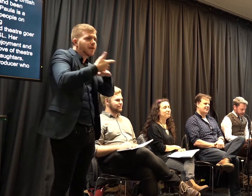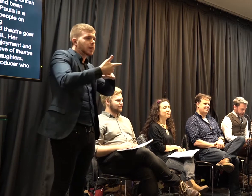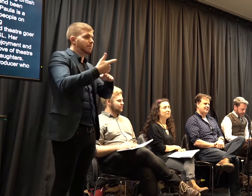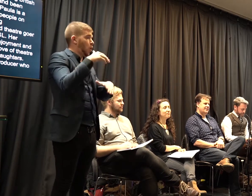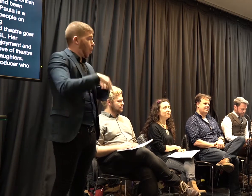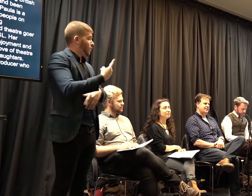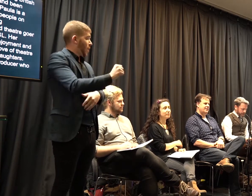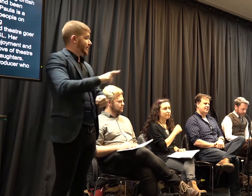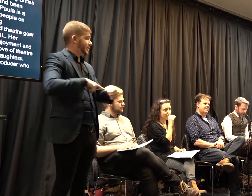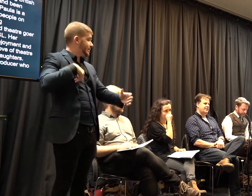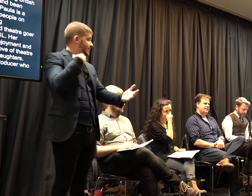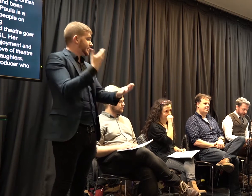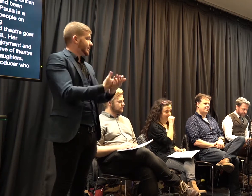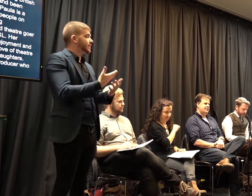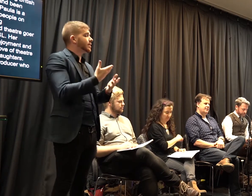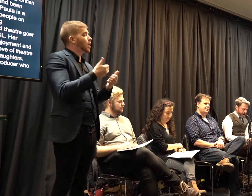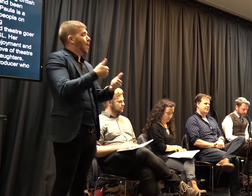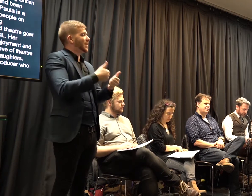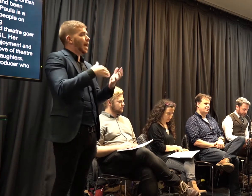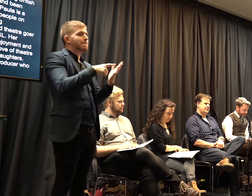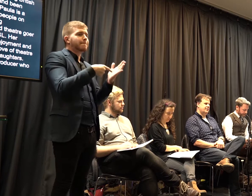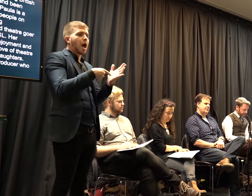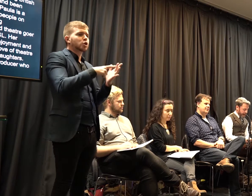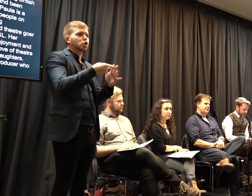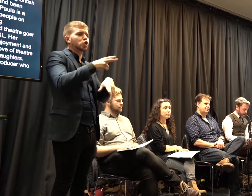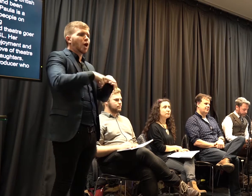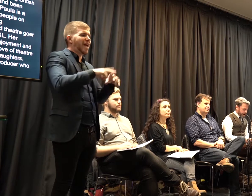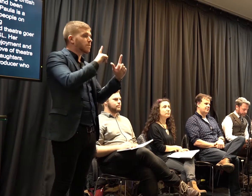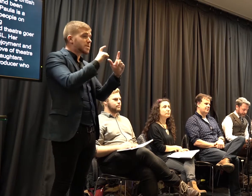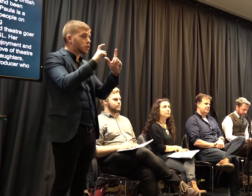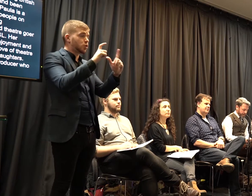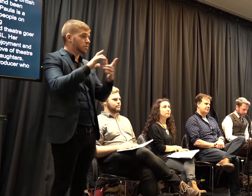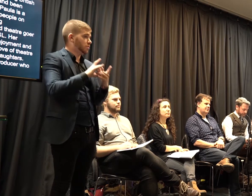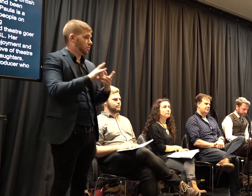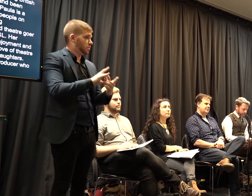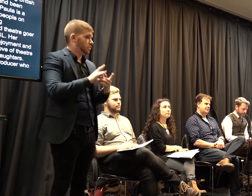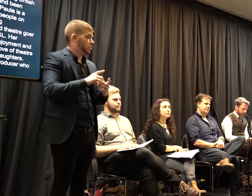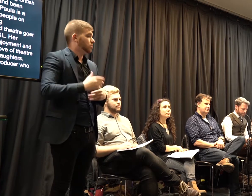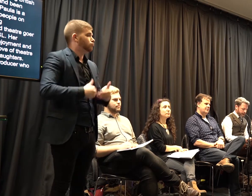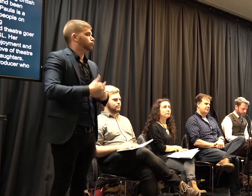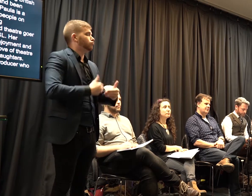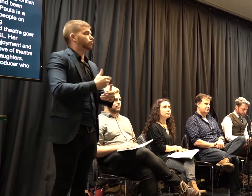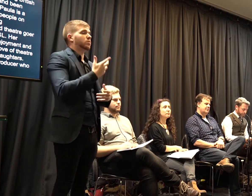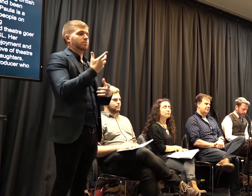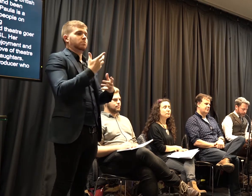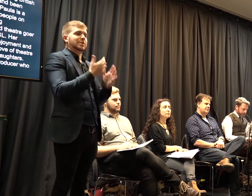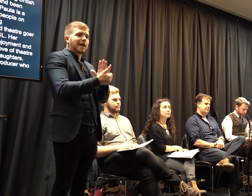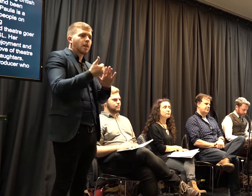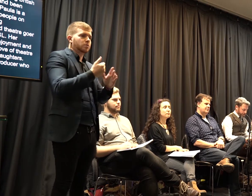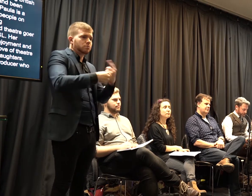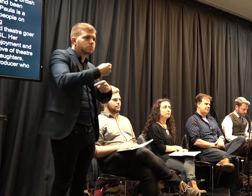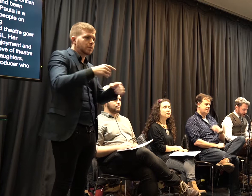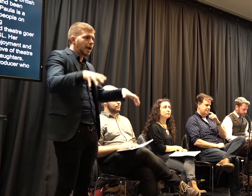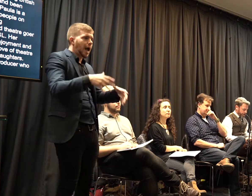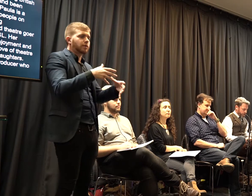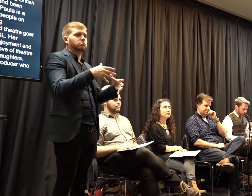years. His company, Mutt and Jeff Pictures, is very proud to work with existing and up-and-coming deaf talent for both cast and crew. In his